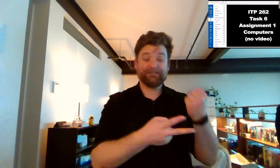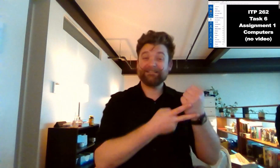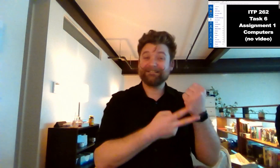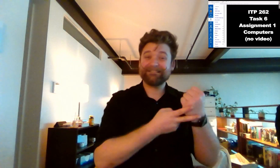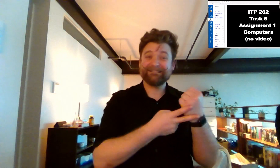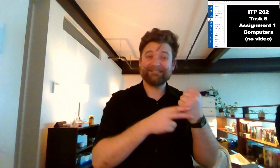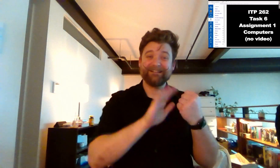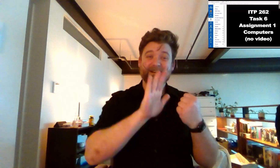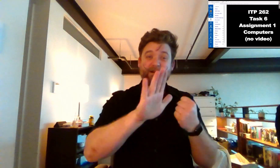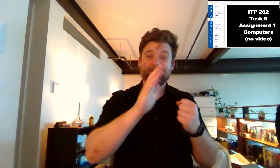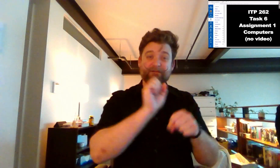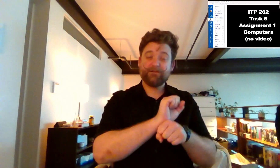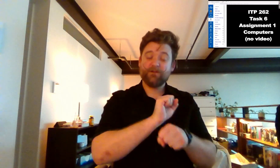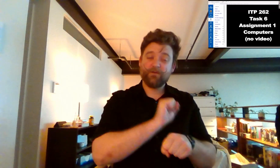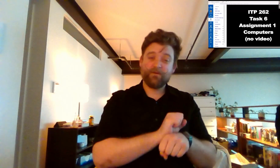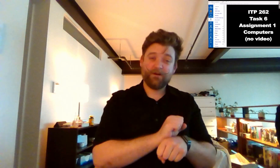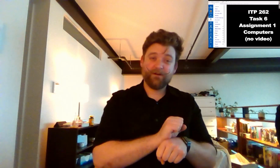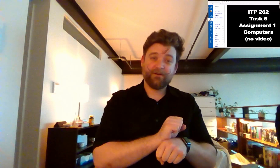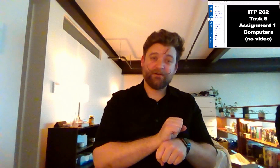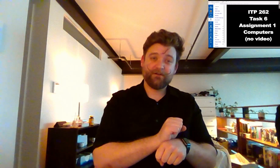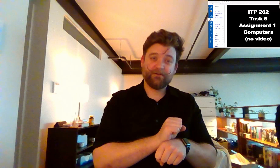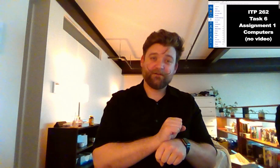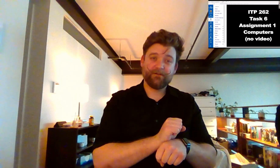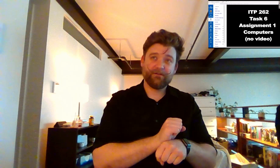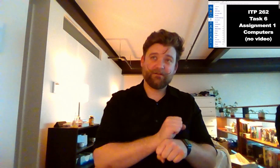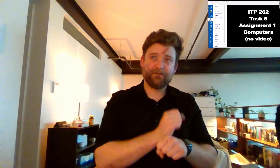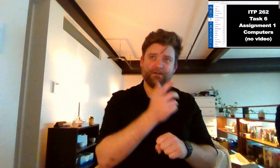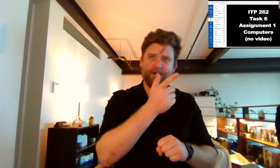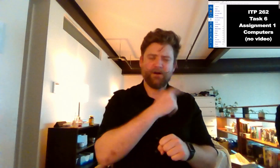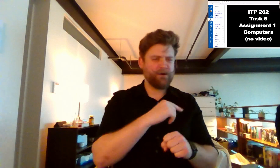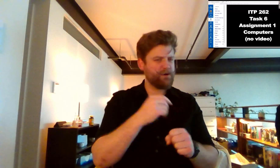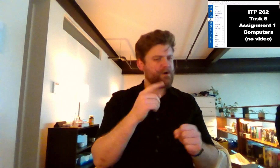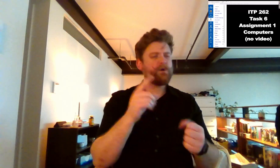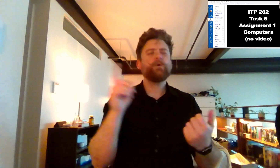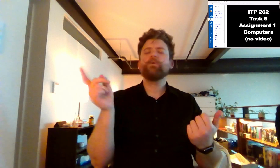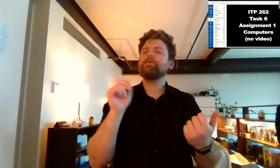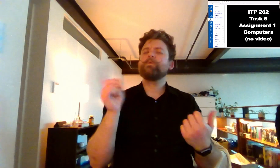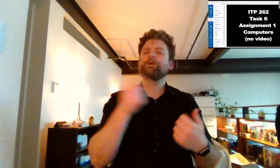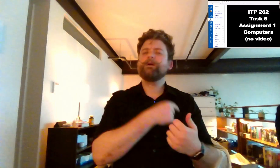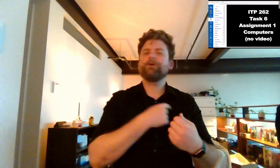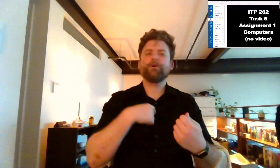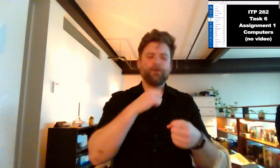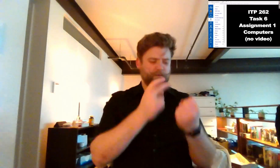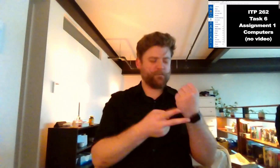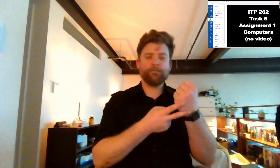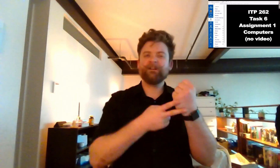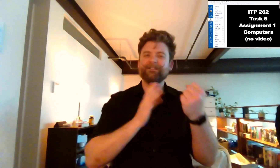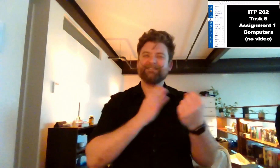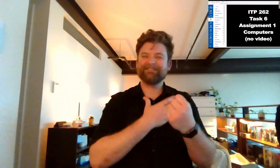your work? On the desktop? No, not on the desktop.